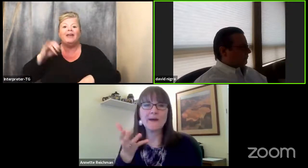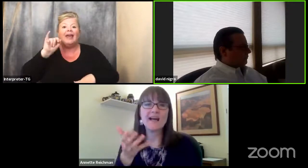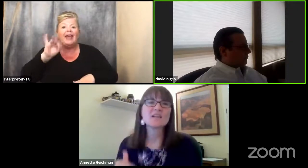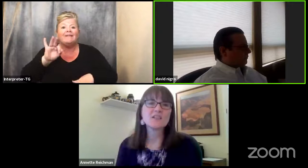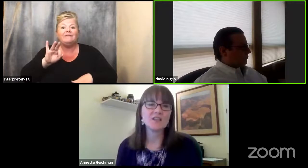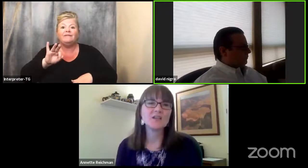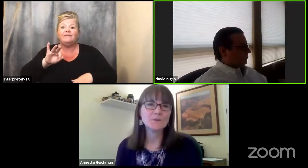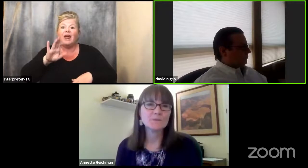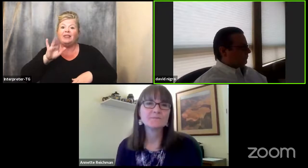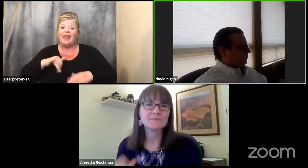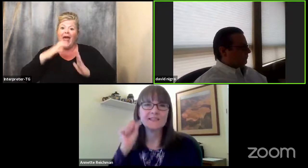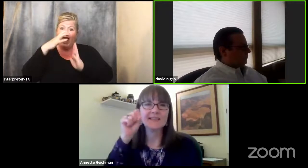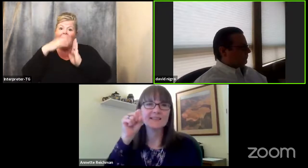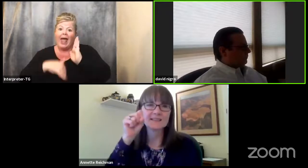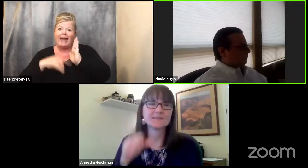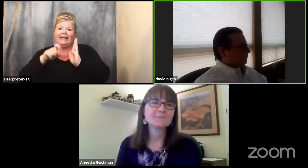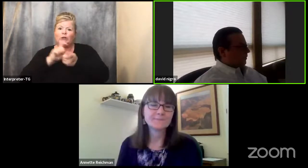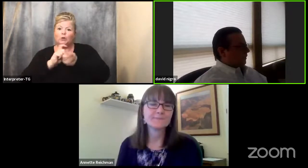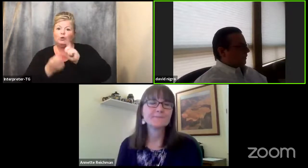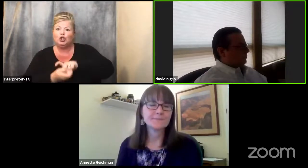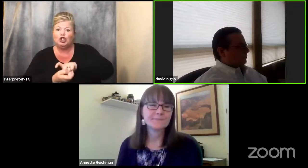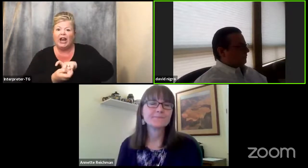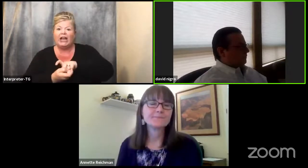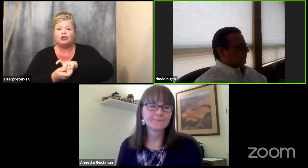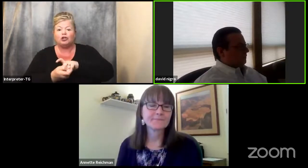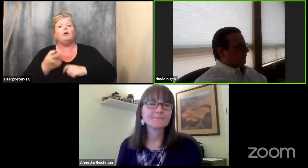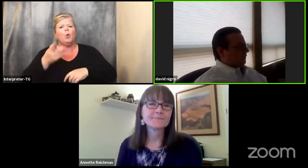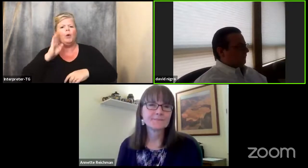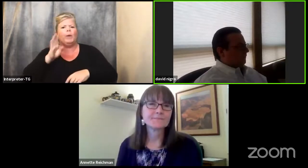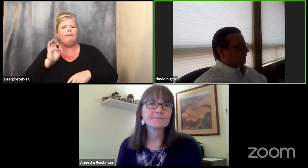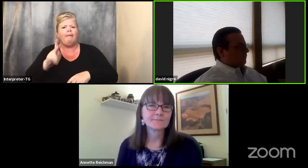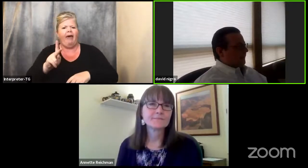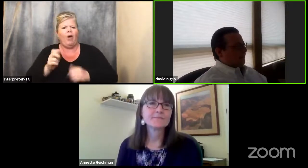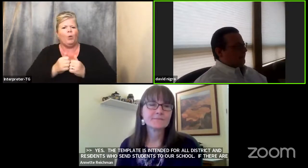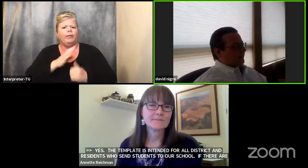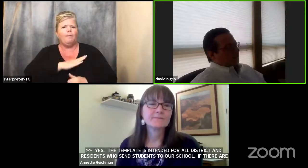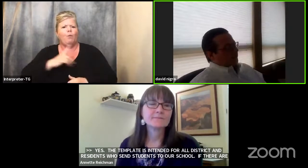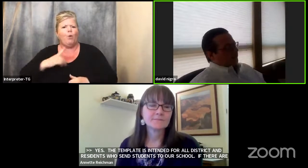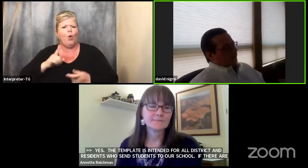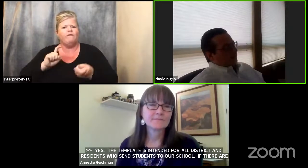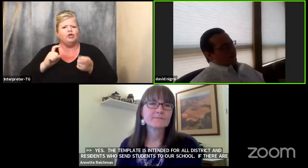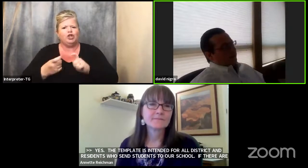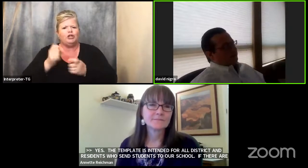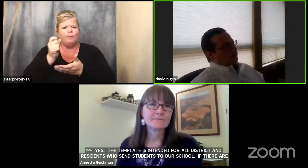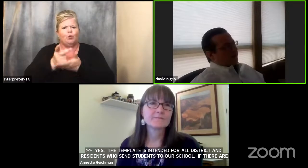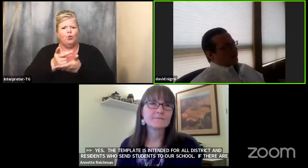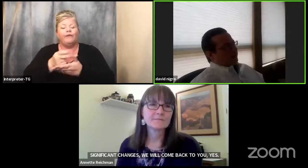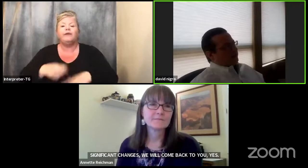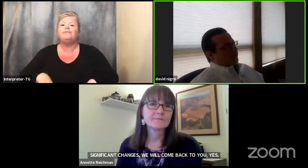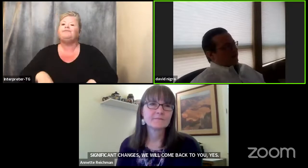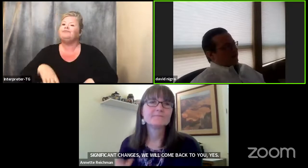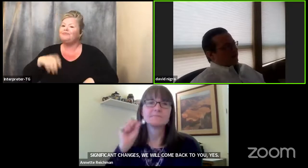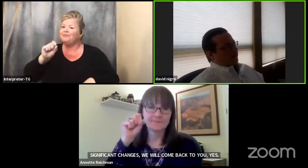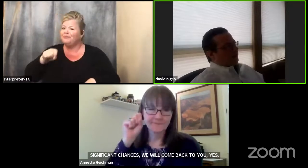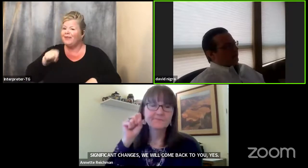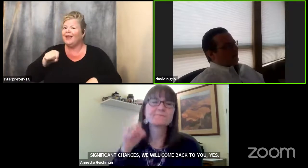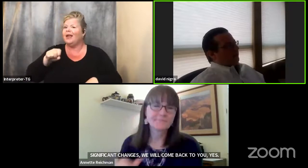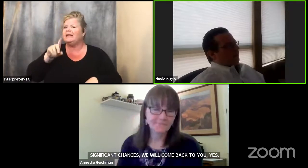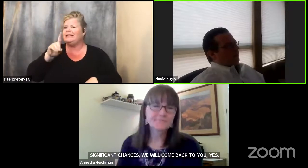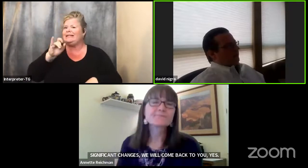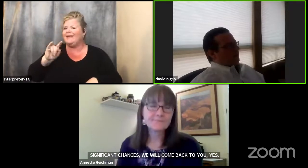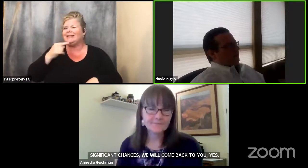will come back to you. Yes. Okay. Great. And that's similar to the other IGAs that